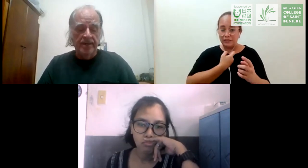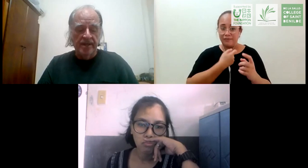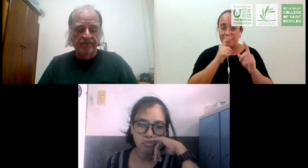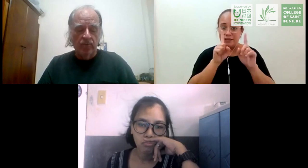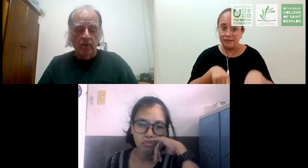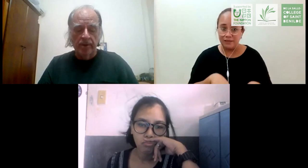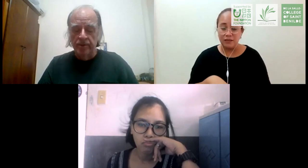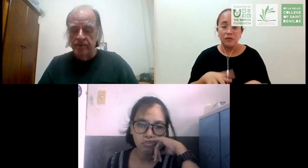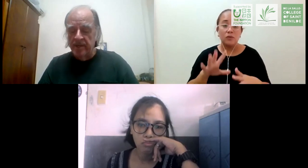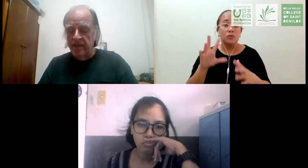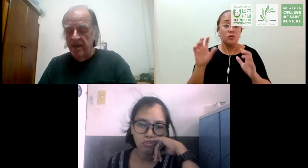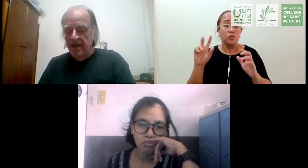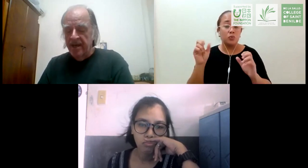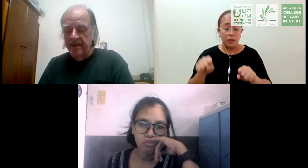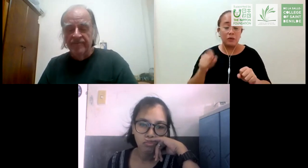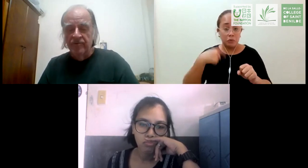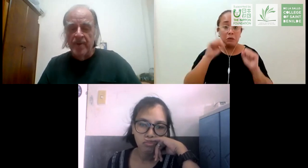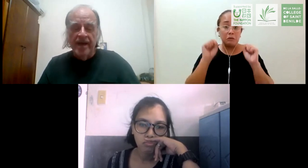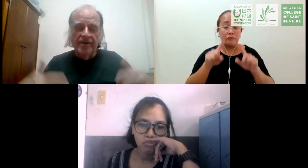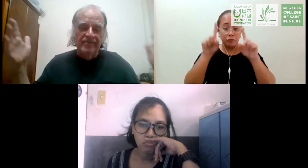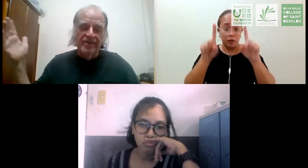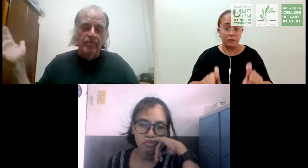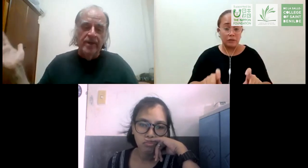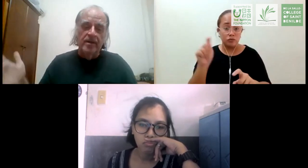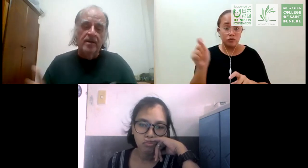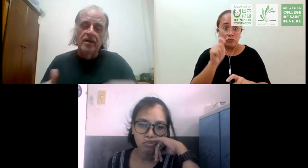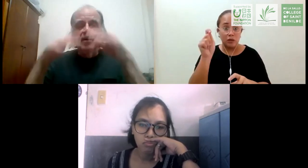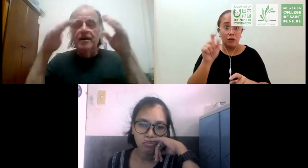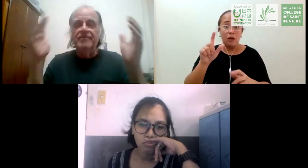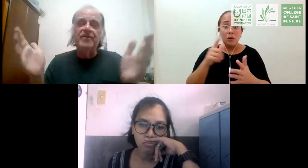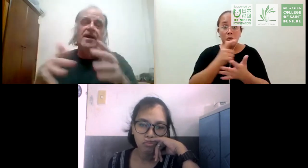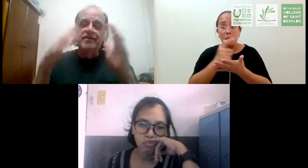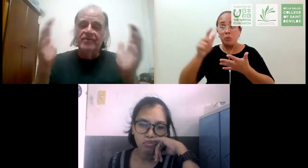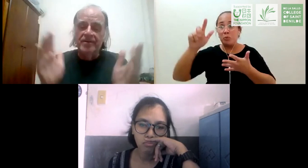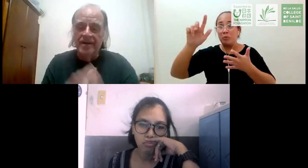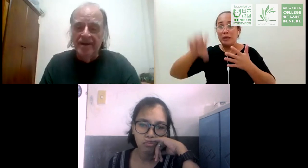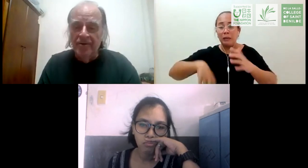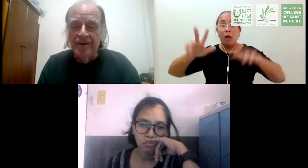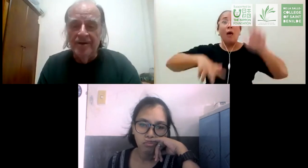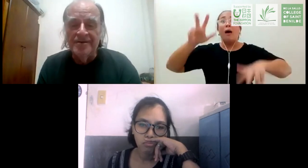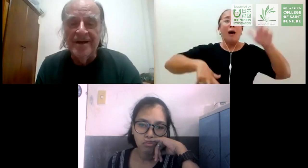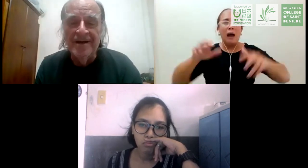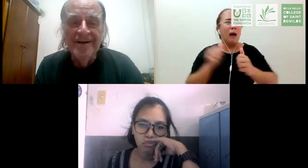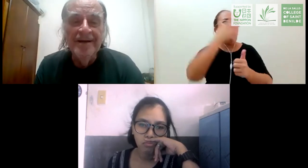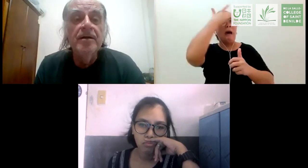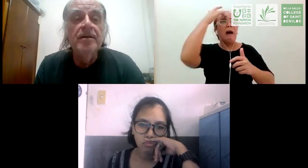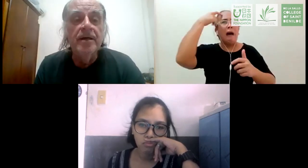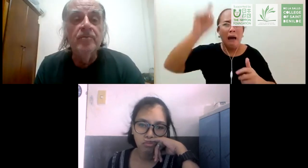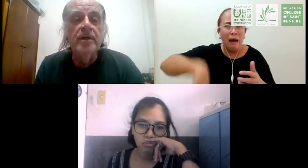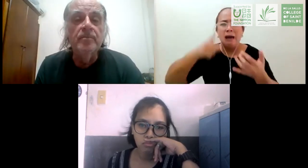test for Tuesday, and then if you panic over the weekend, oh, I forgot everything, I don't understand, then we can